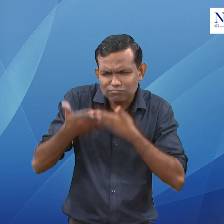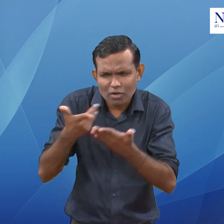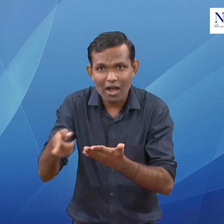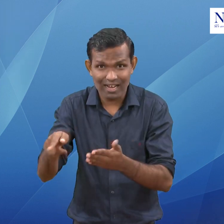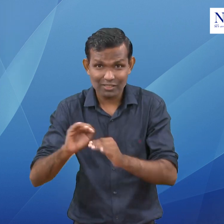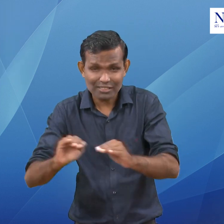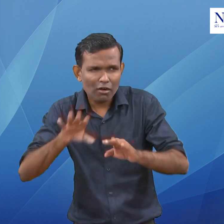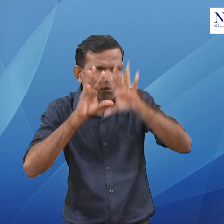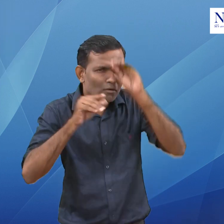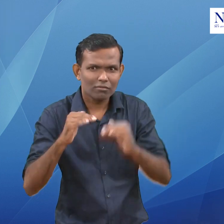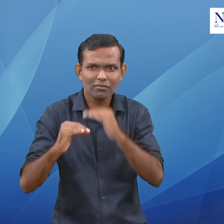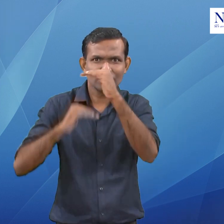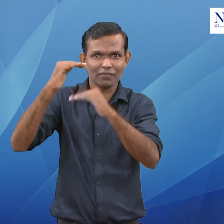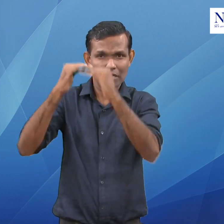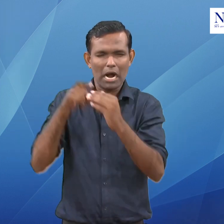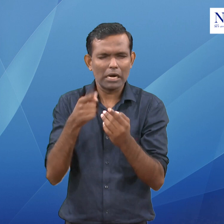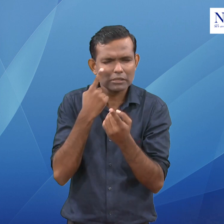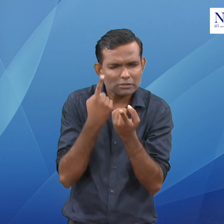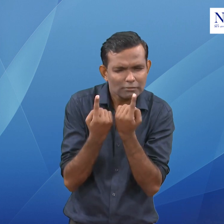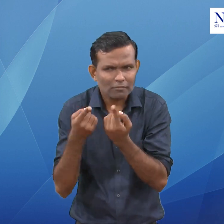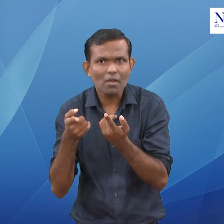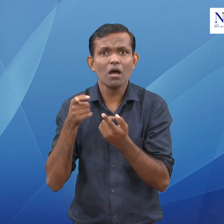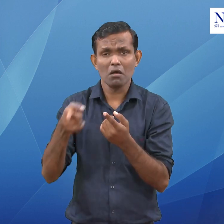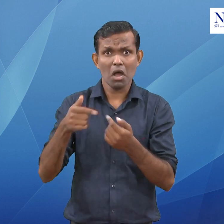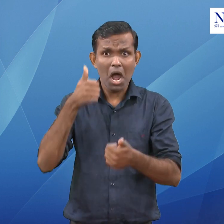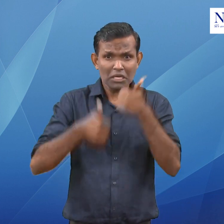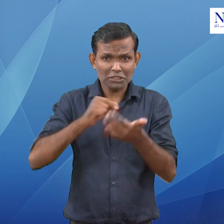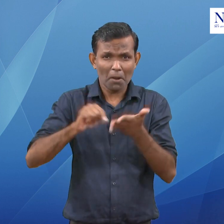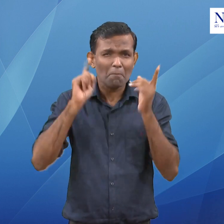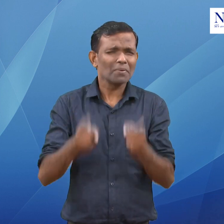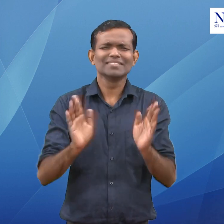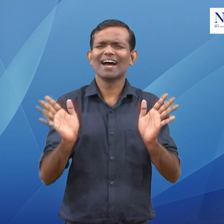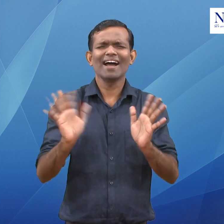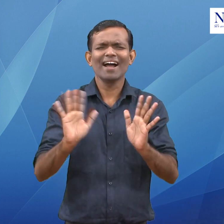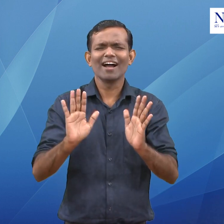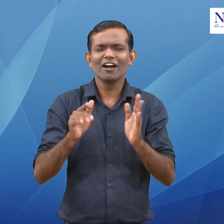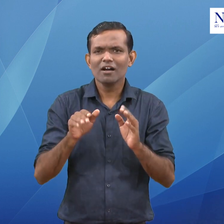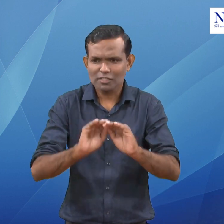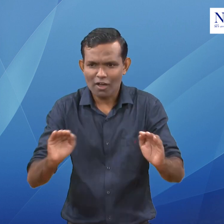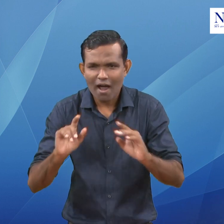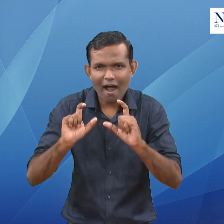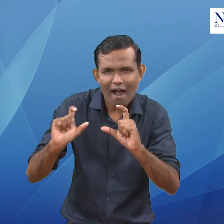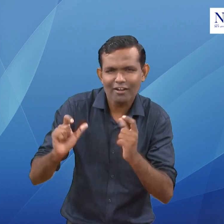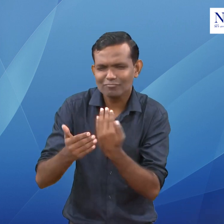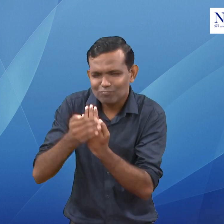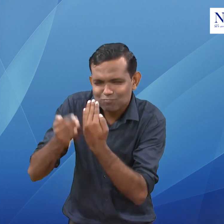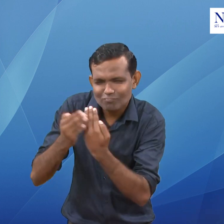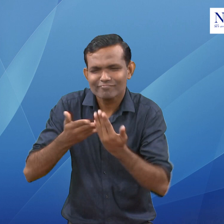ensure quality early childhood care and development. The framework lays emphasis on coordination between the agencies running